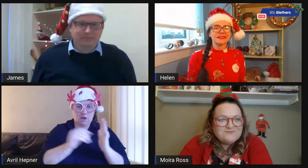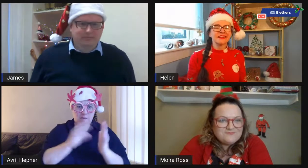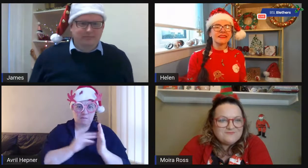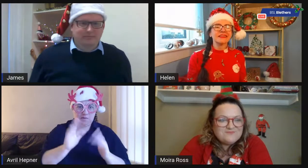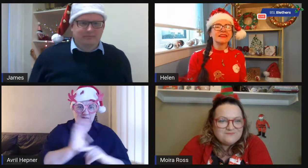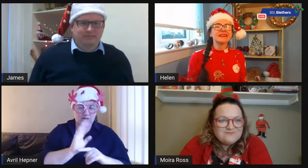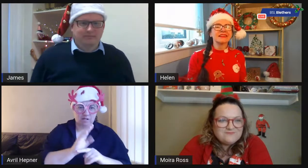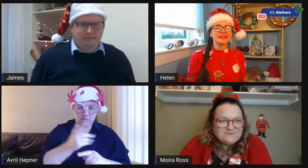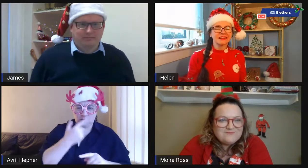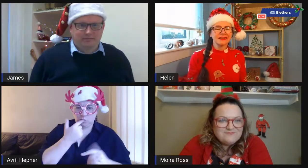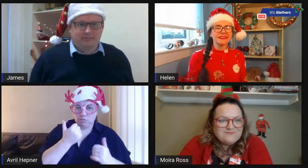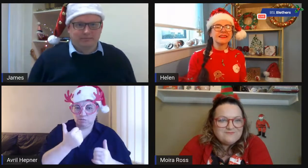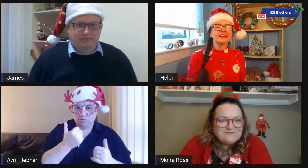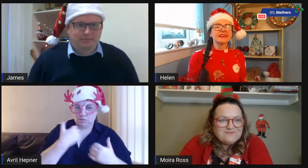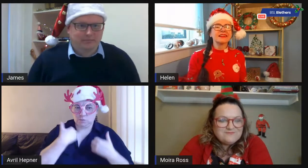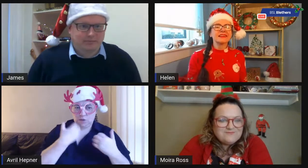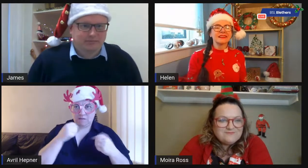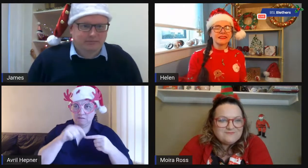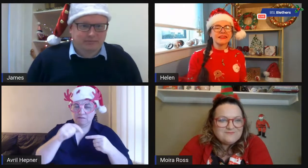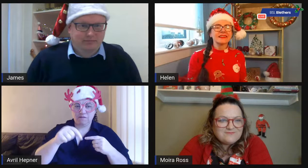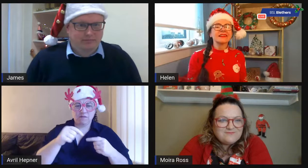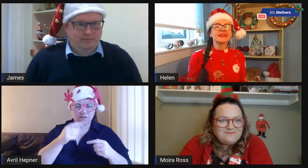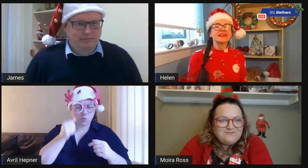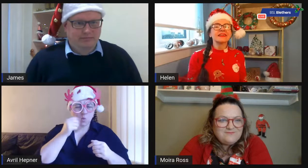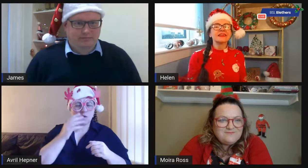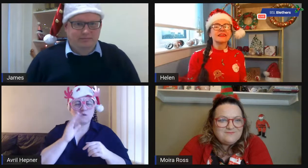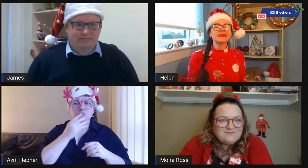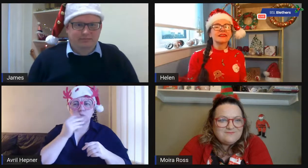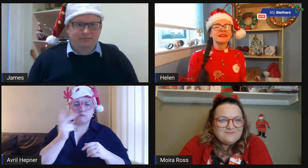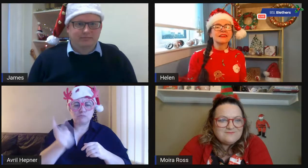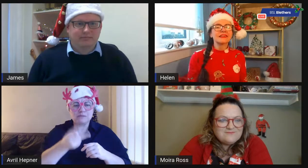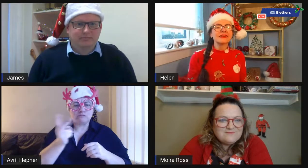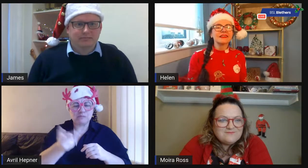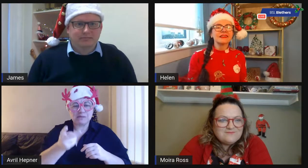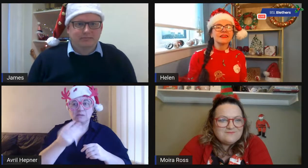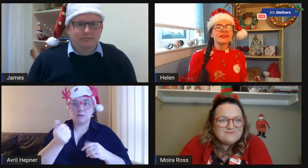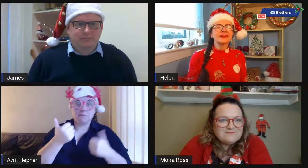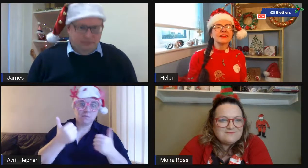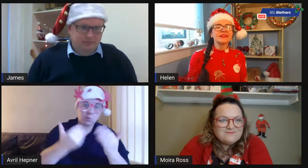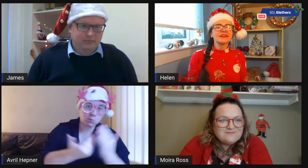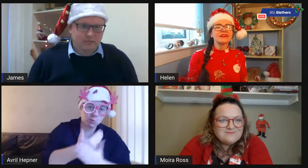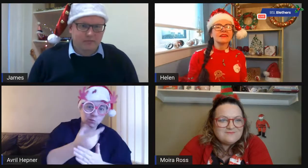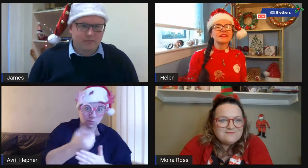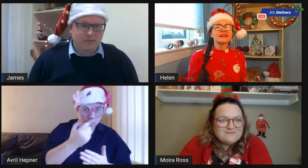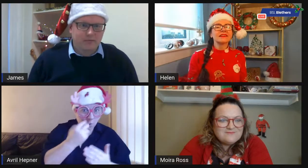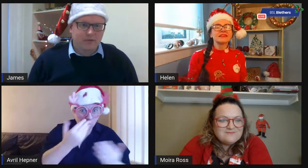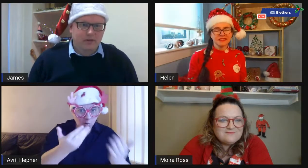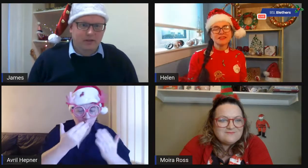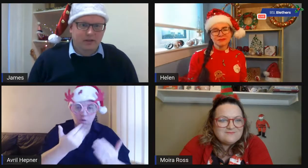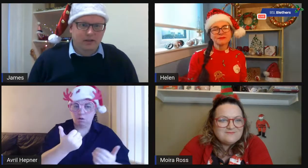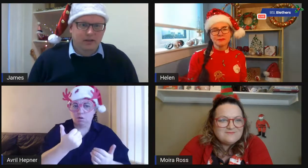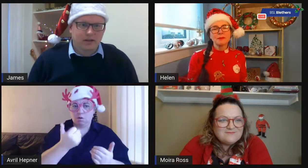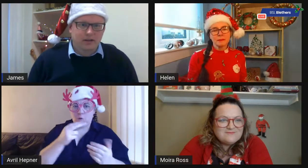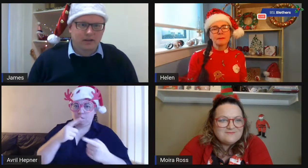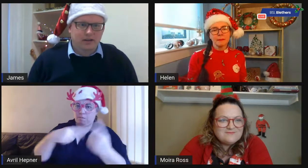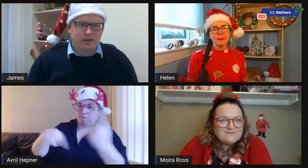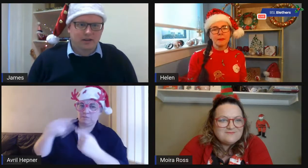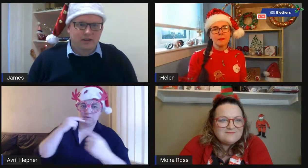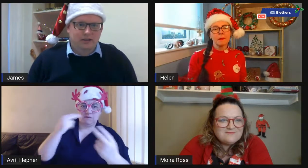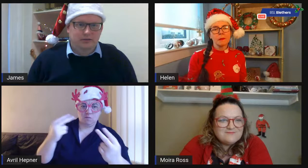and then watch +1 Bake Off. Well, thank you for those films and top tips. And yeah, it's nice to see some old favorites,